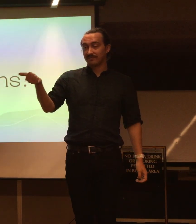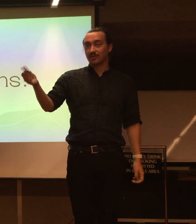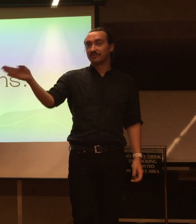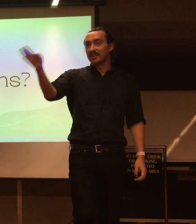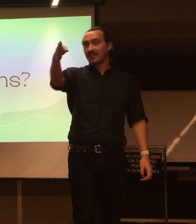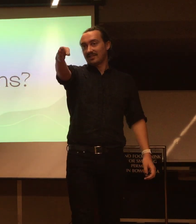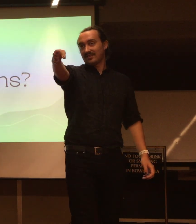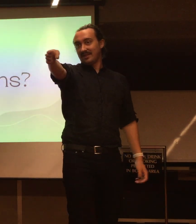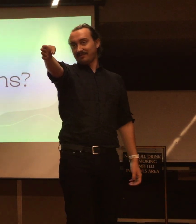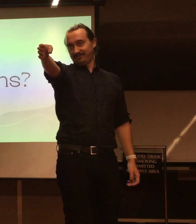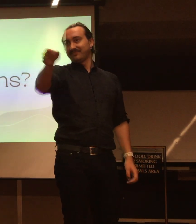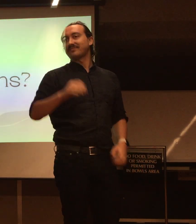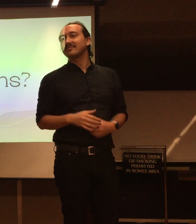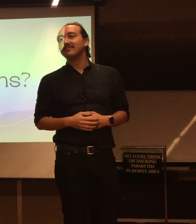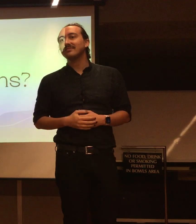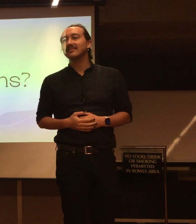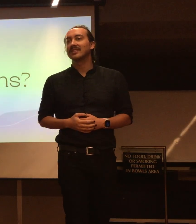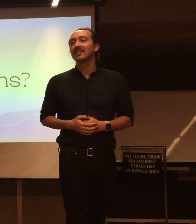Yeah.